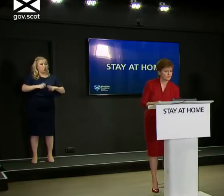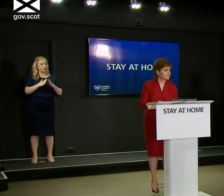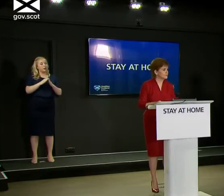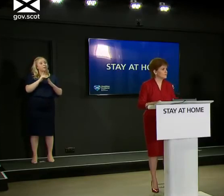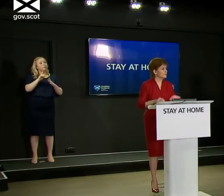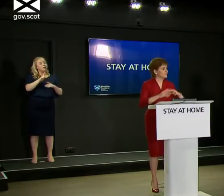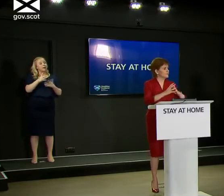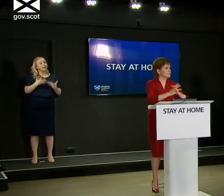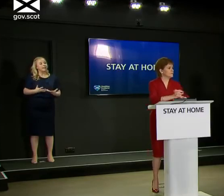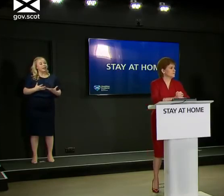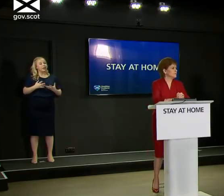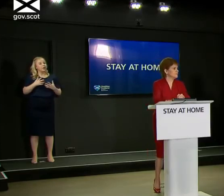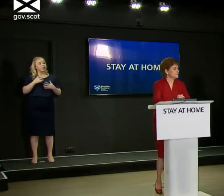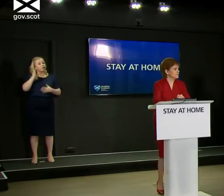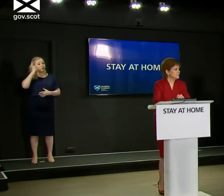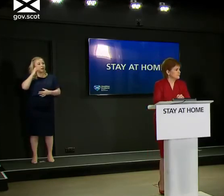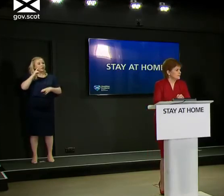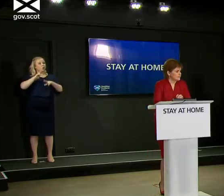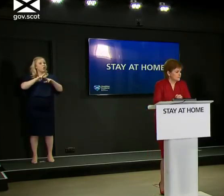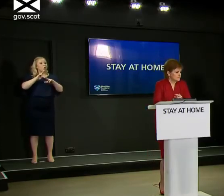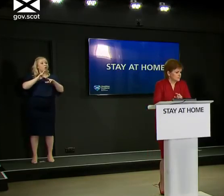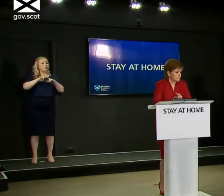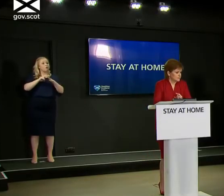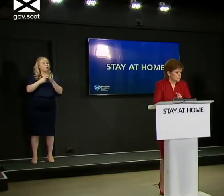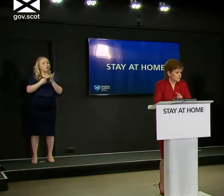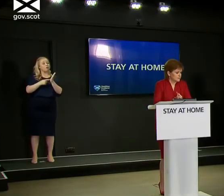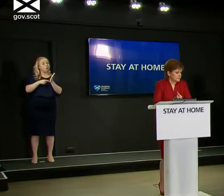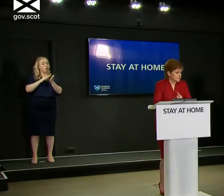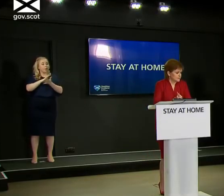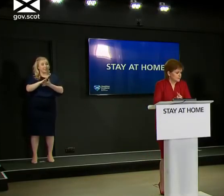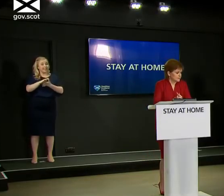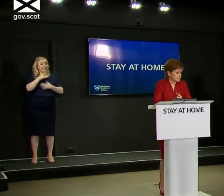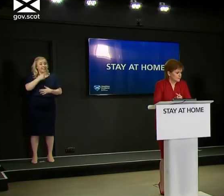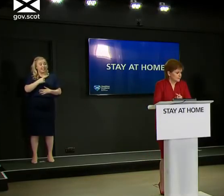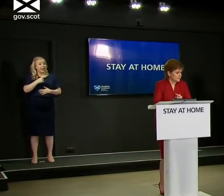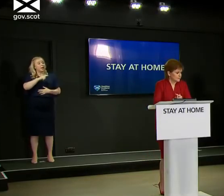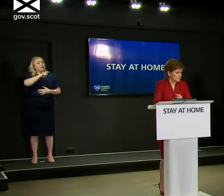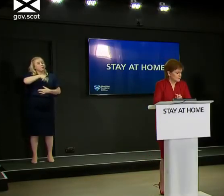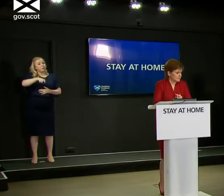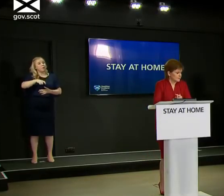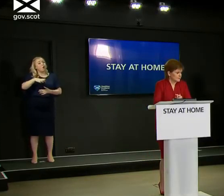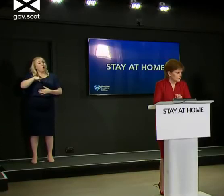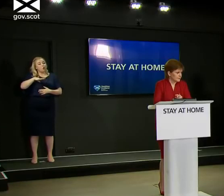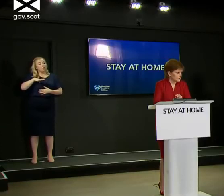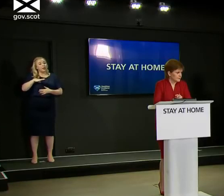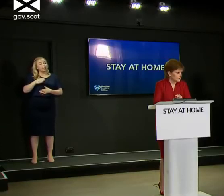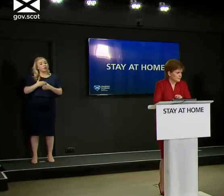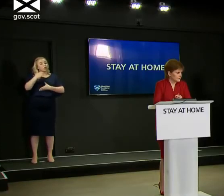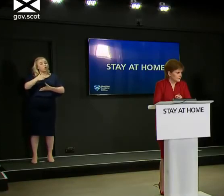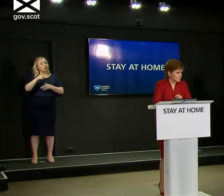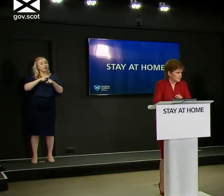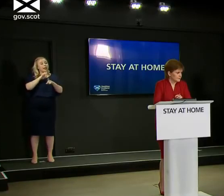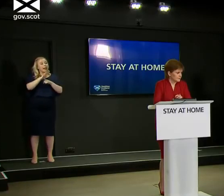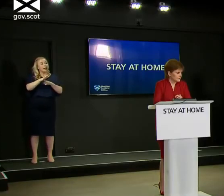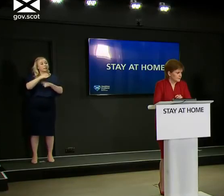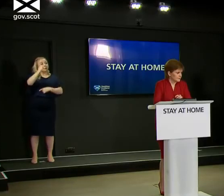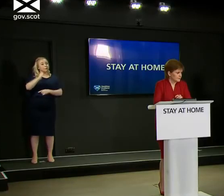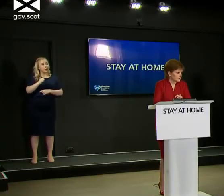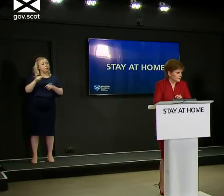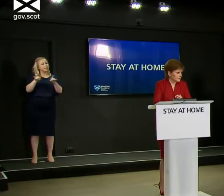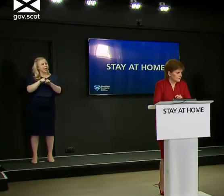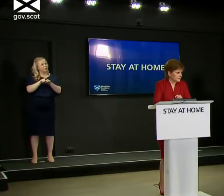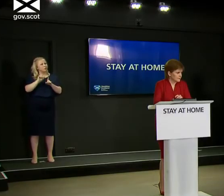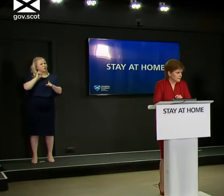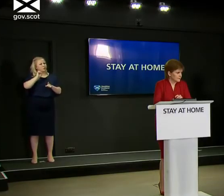is reporting that people are already gathering to drink outside Edinburgh pubs and also inside their beer gardens. So are